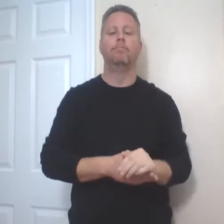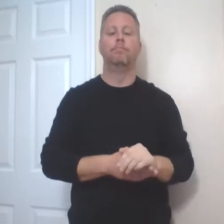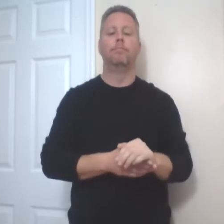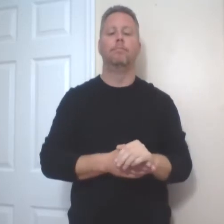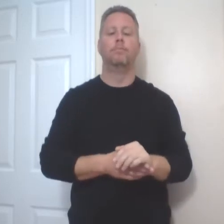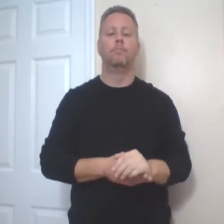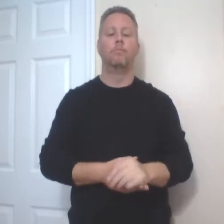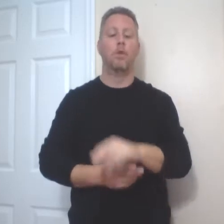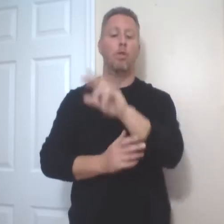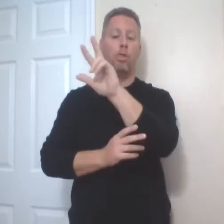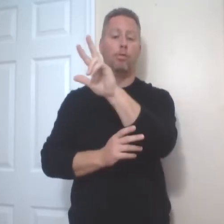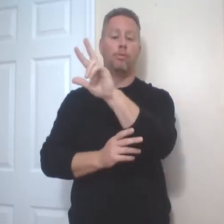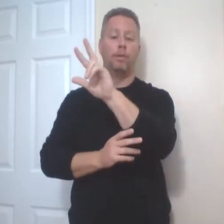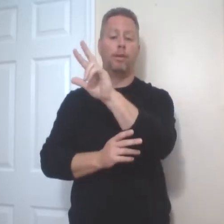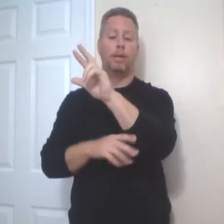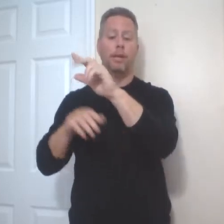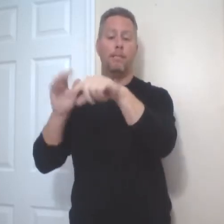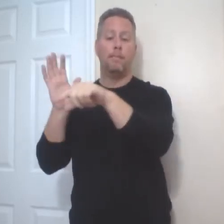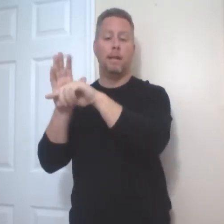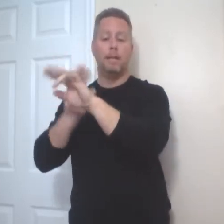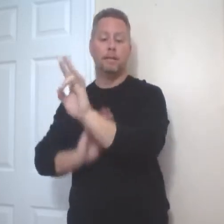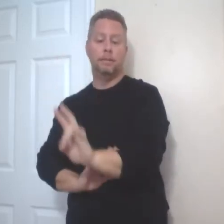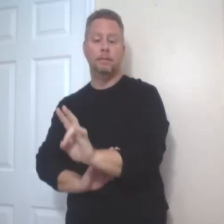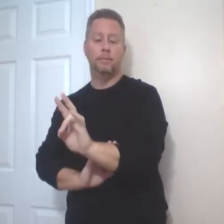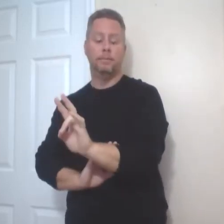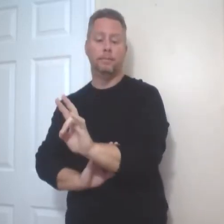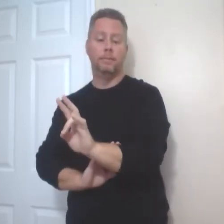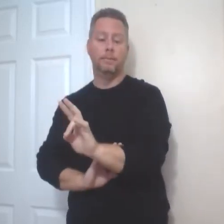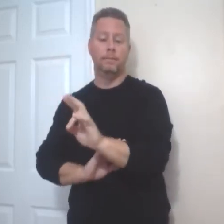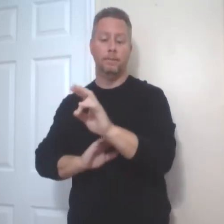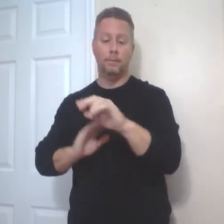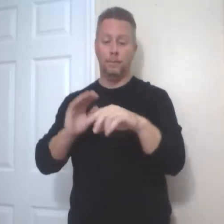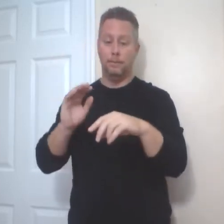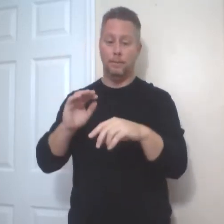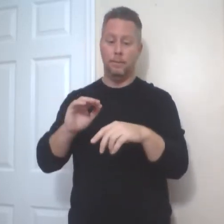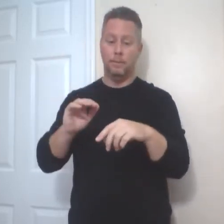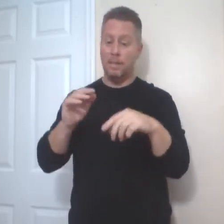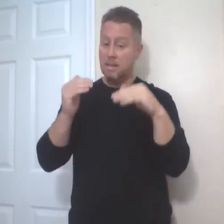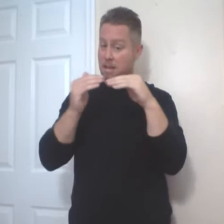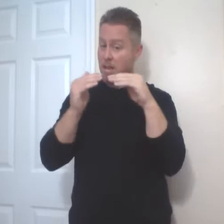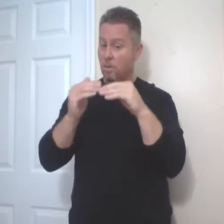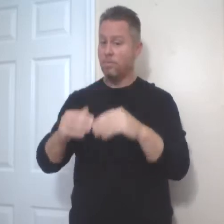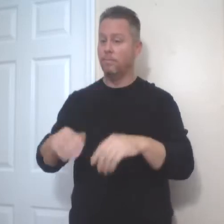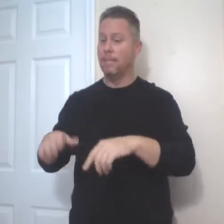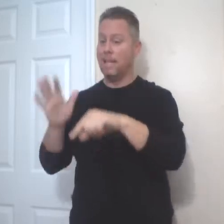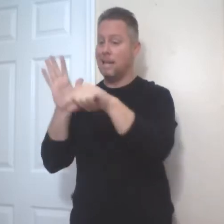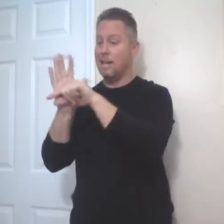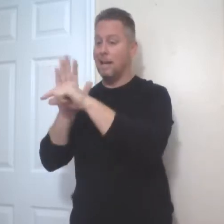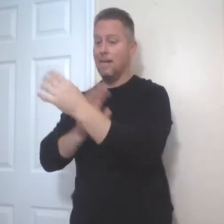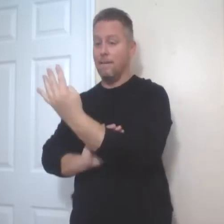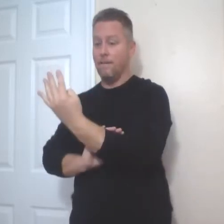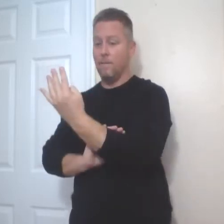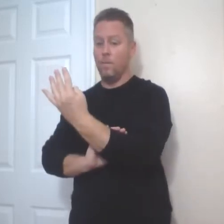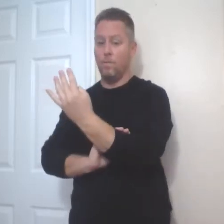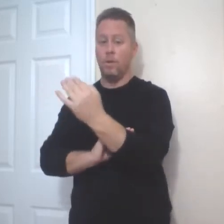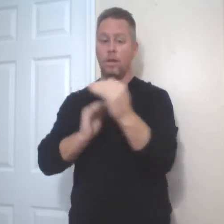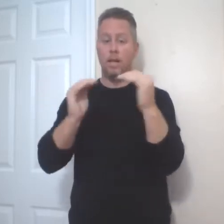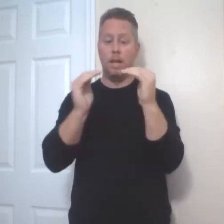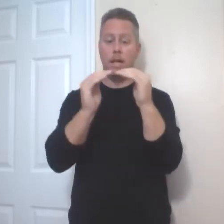do 3 minus 7. So that's negative 4. So I'm saying that negative 4 is equal to